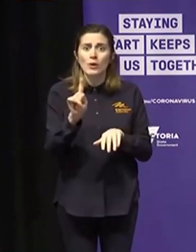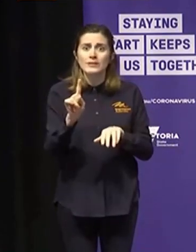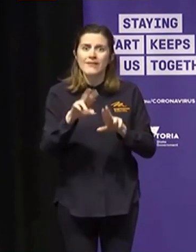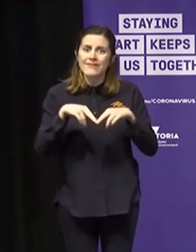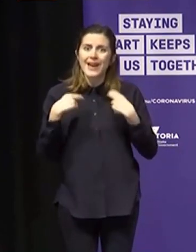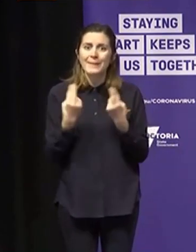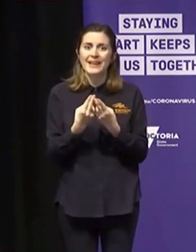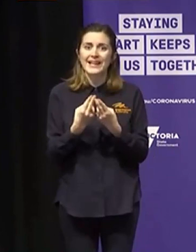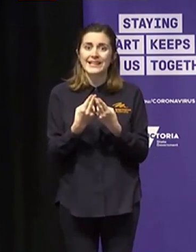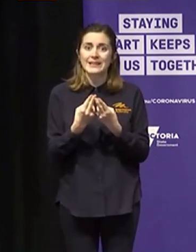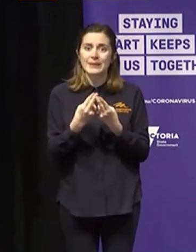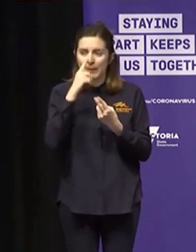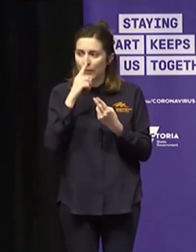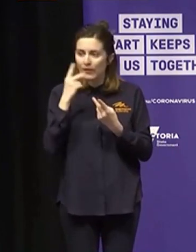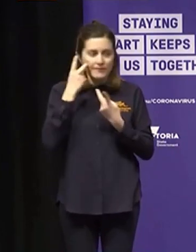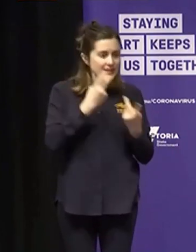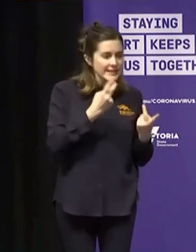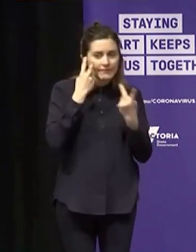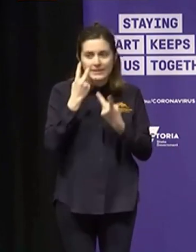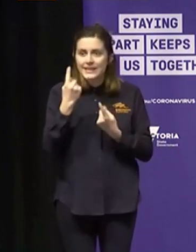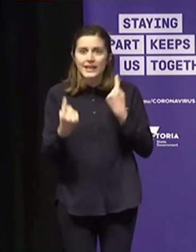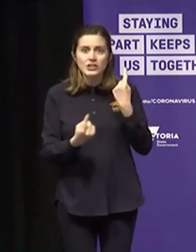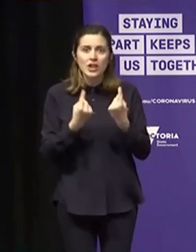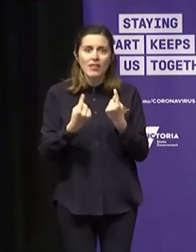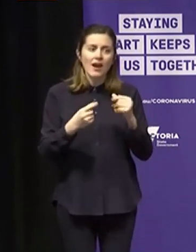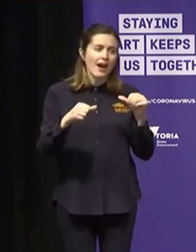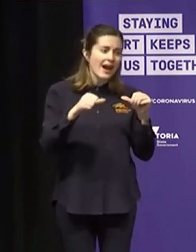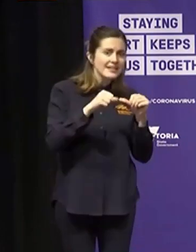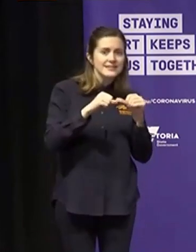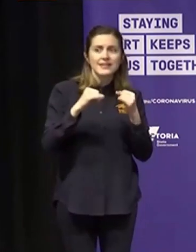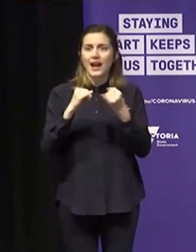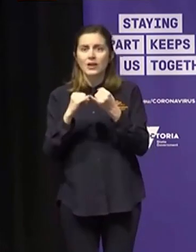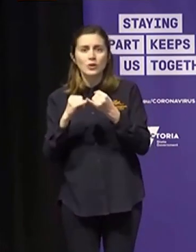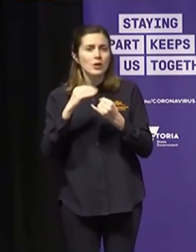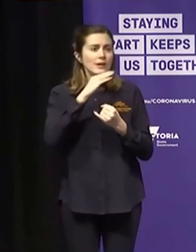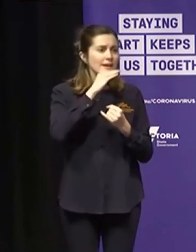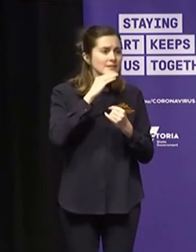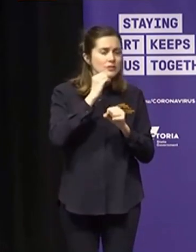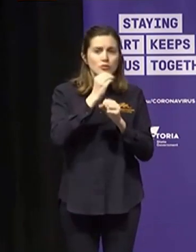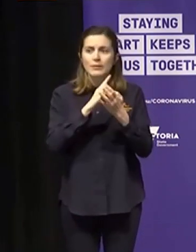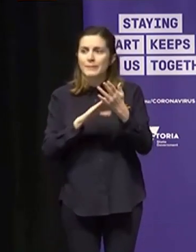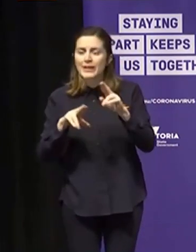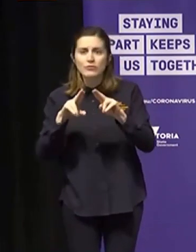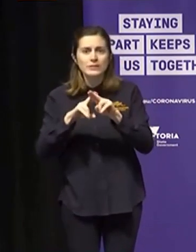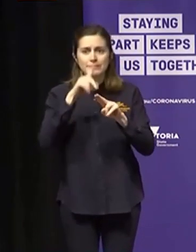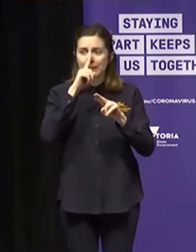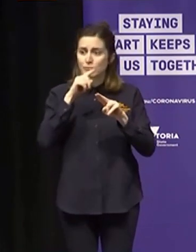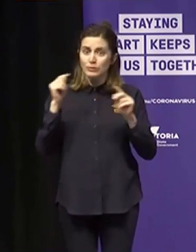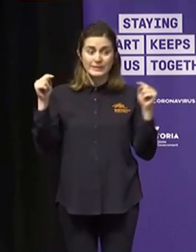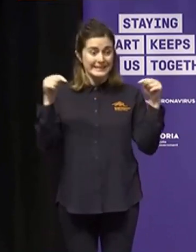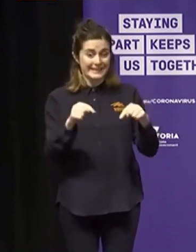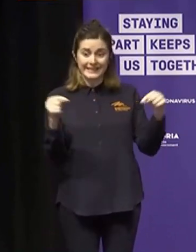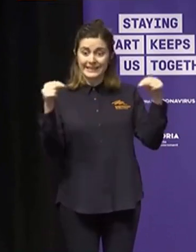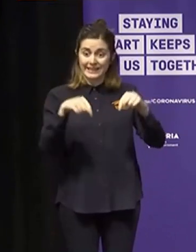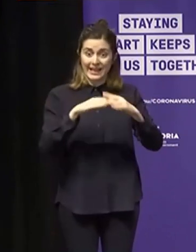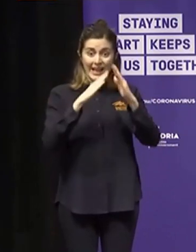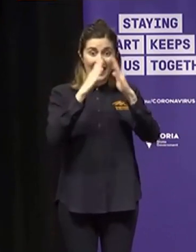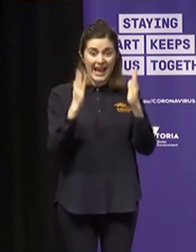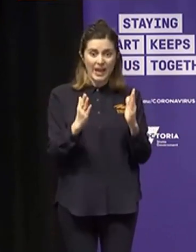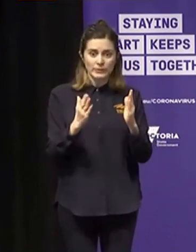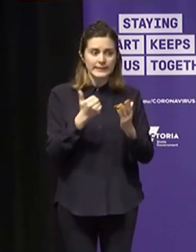why we're literally going door to door to speak to them, to encourage them to get tested and to encourage them to change some of the personal habits